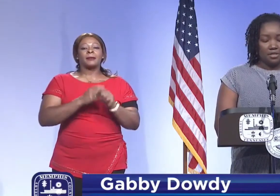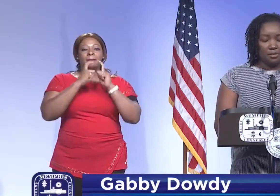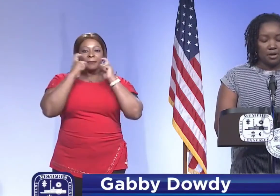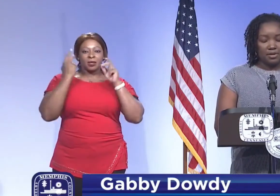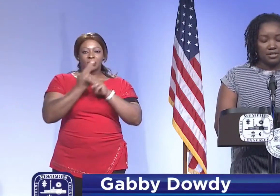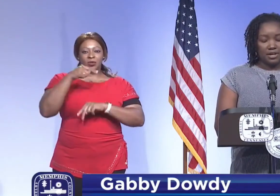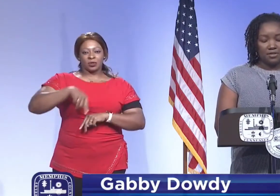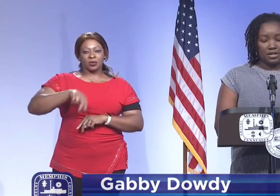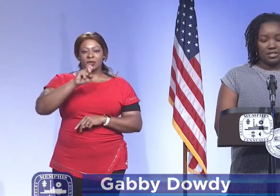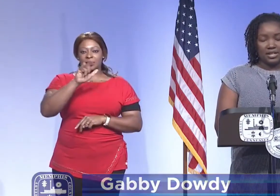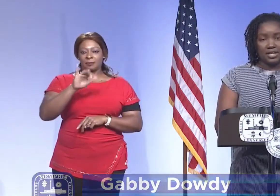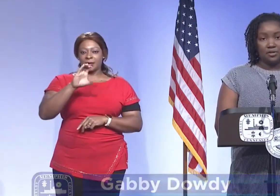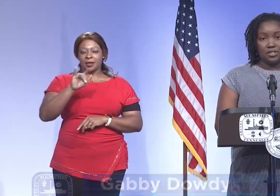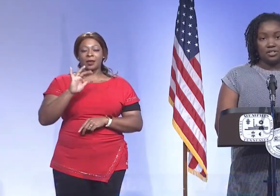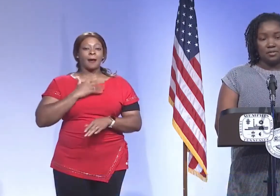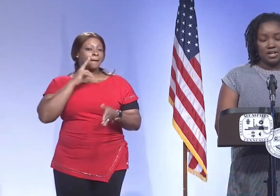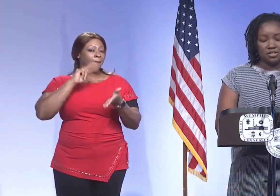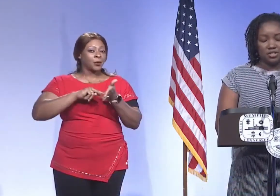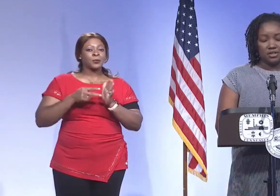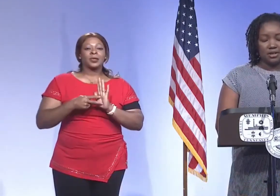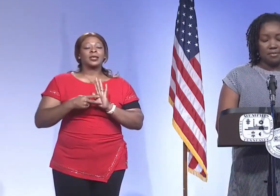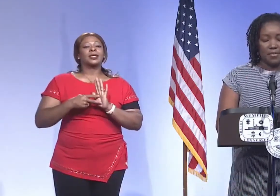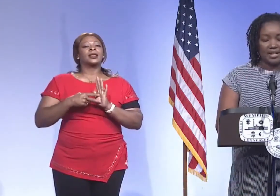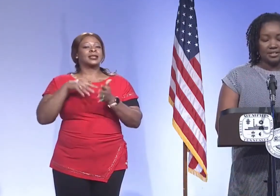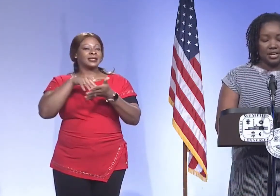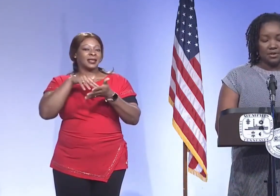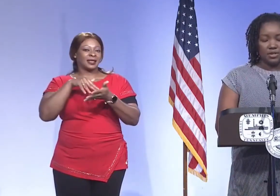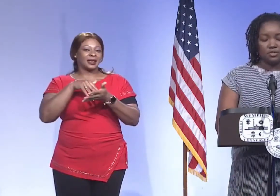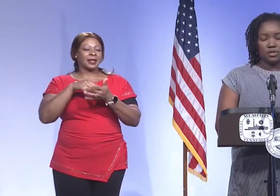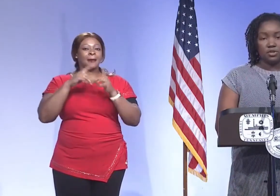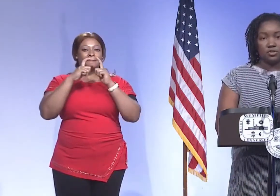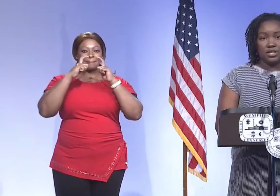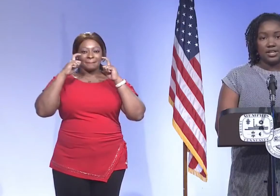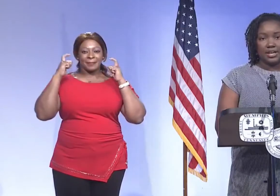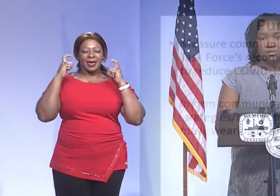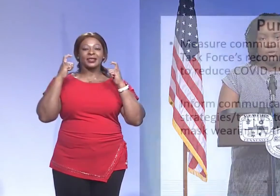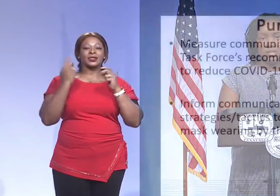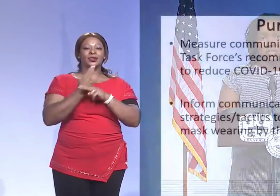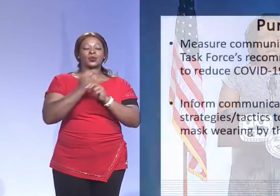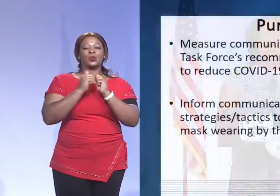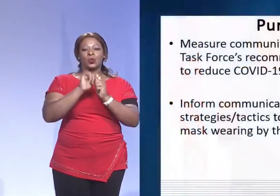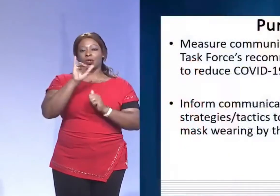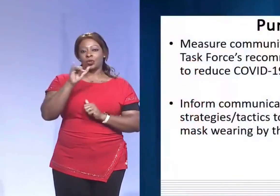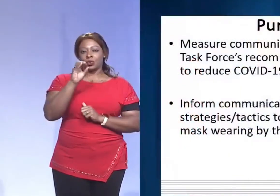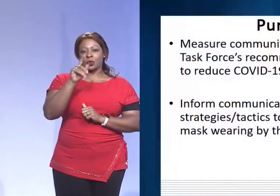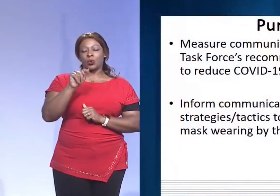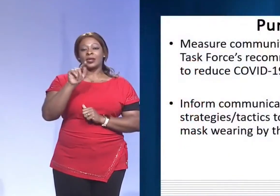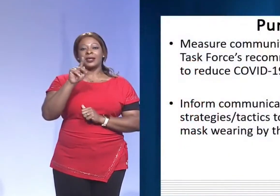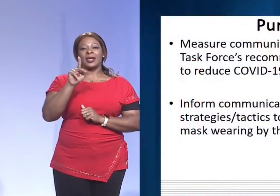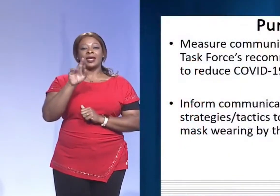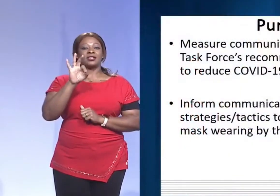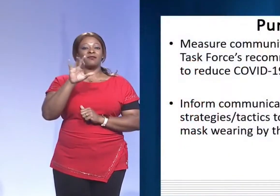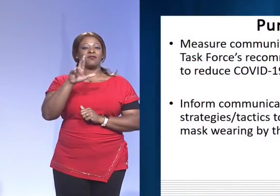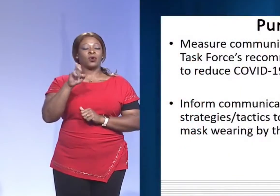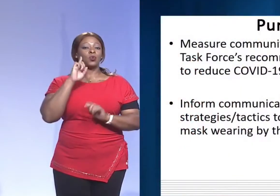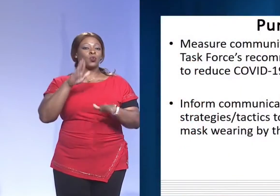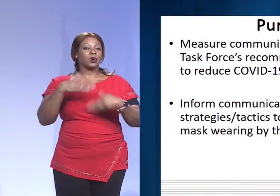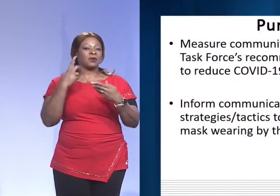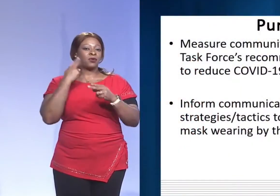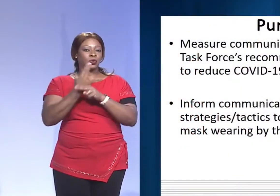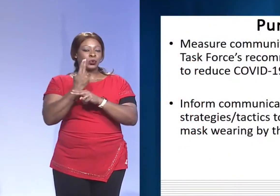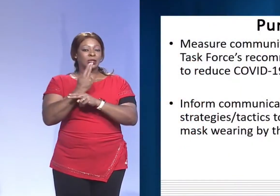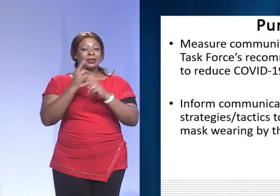The purpose of our study was to measure the mask adherence with the Joint Task Force recommendation for mask